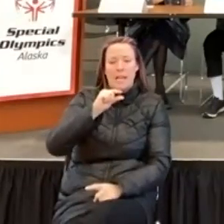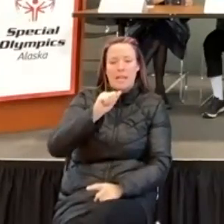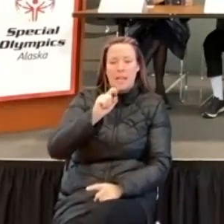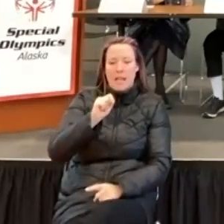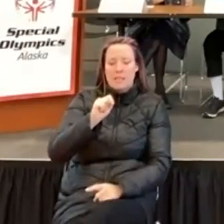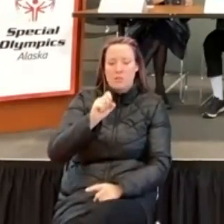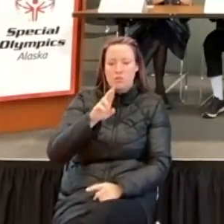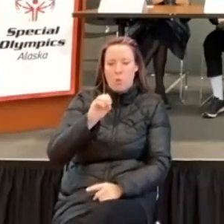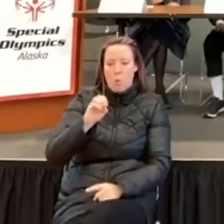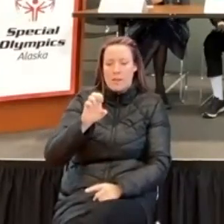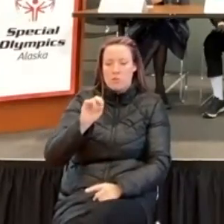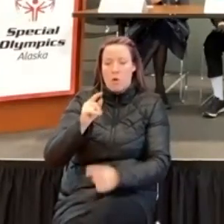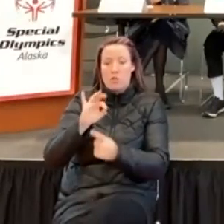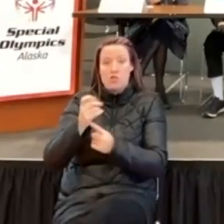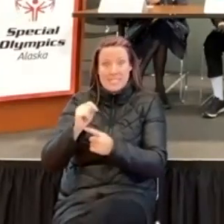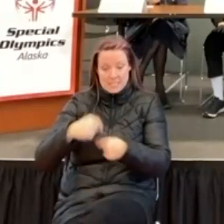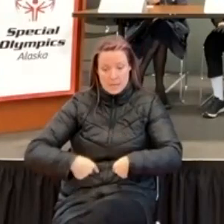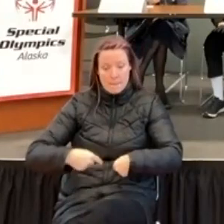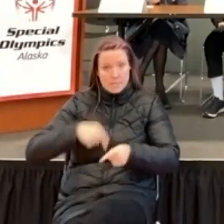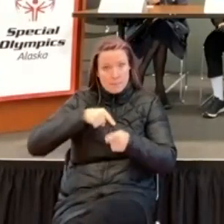gastroenterologist when I'm having problems.